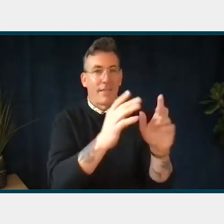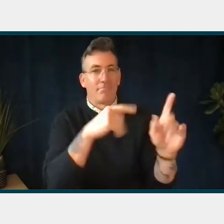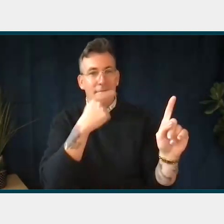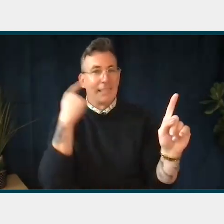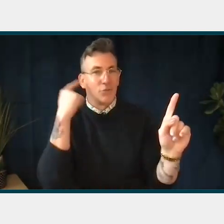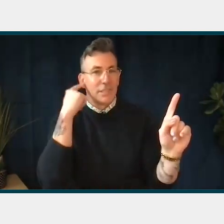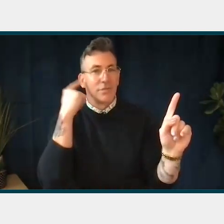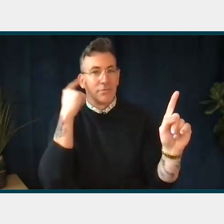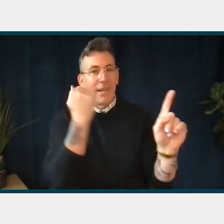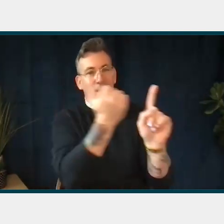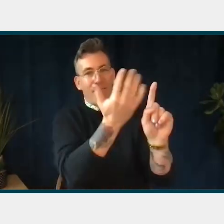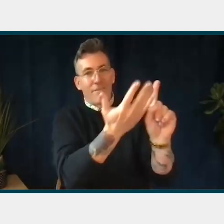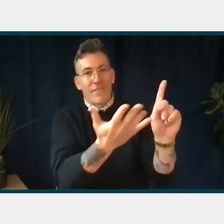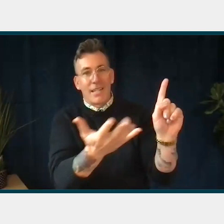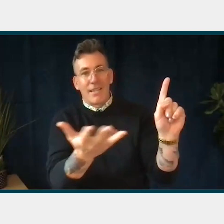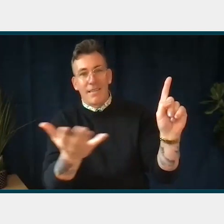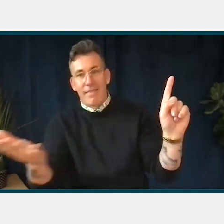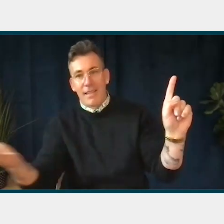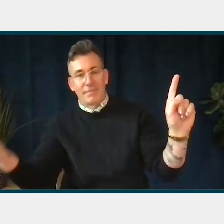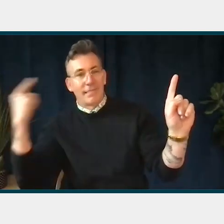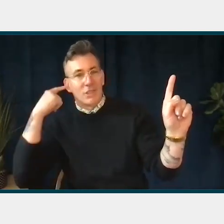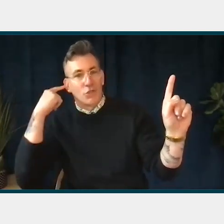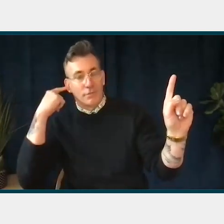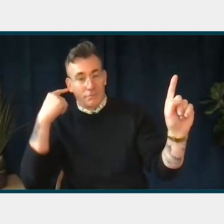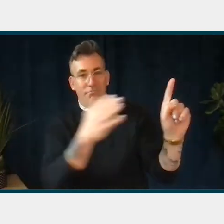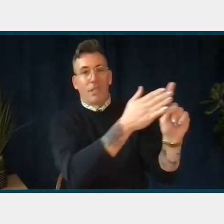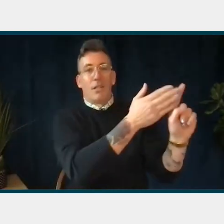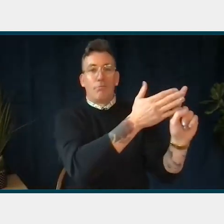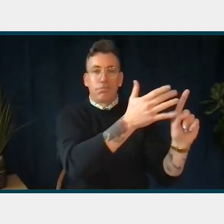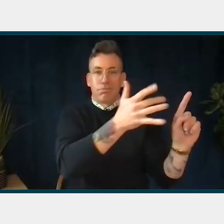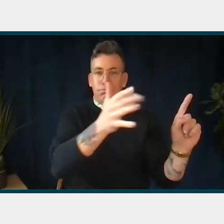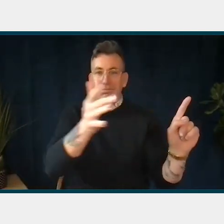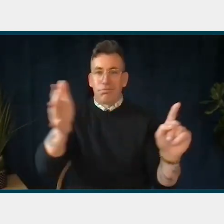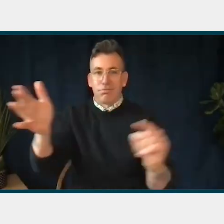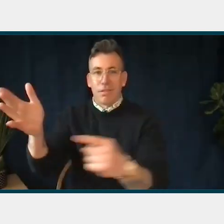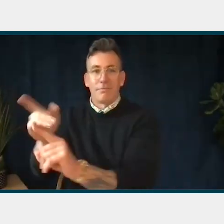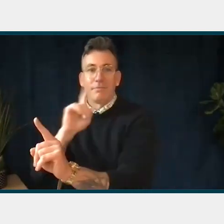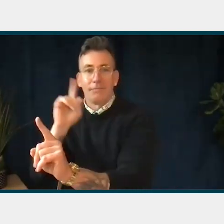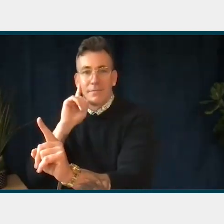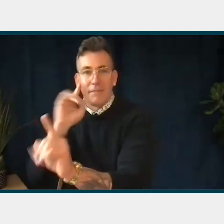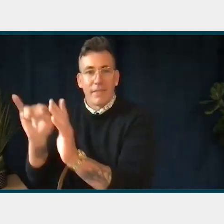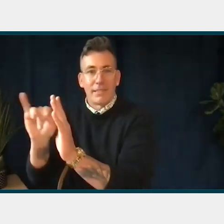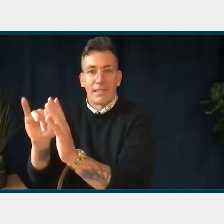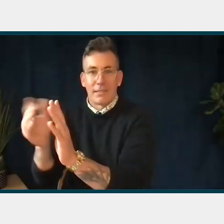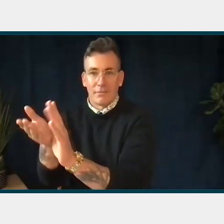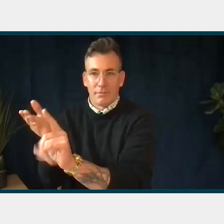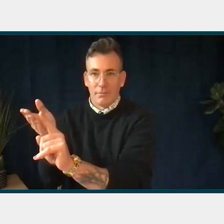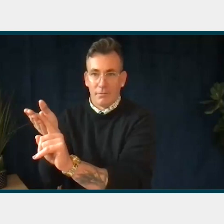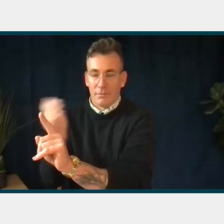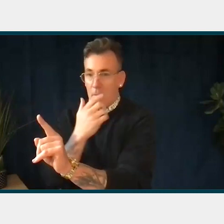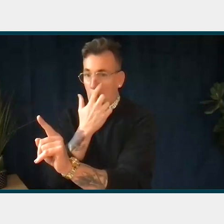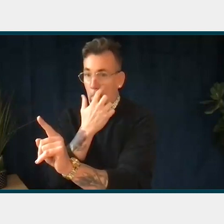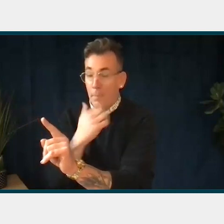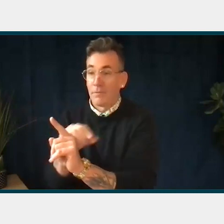Police trainings, again, are all focused on spoken English, all depending on having a certain level of